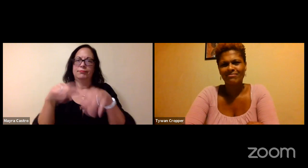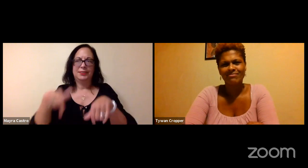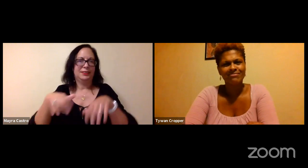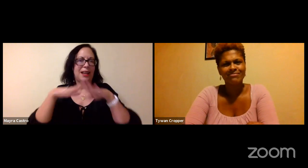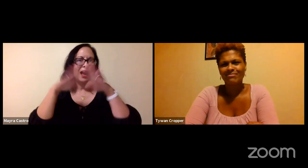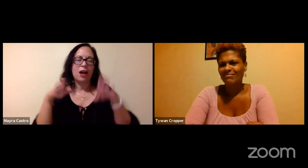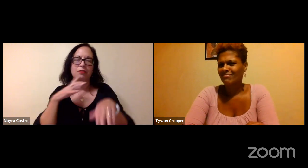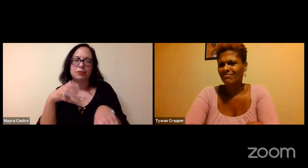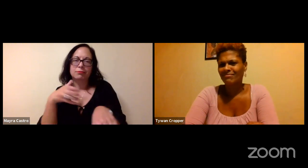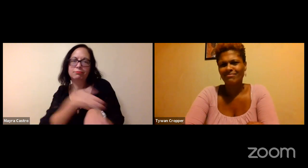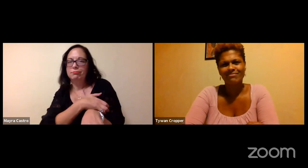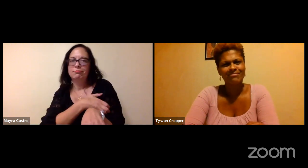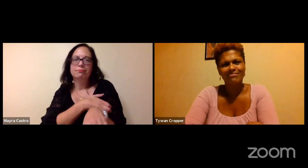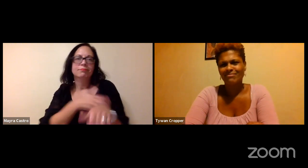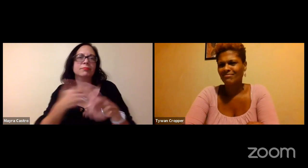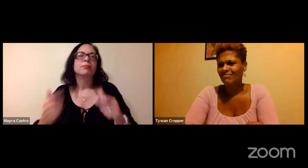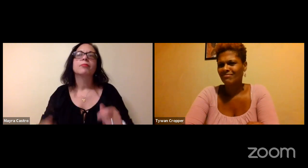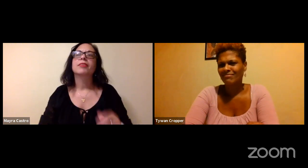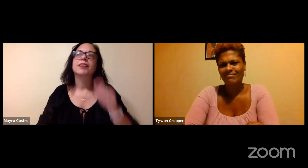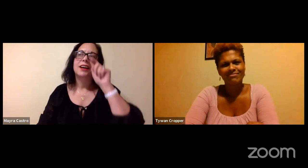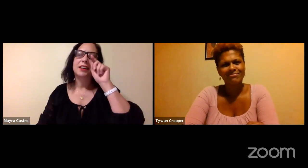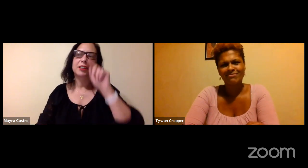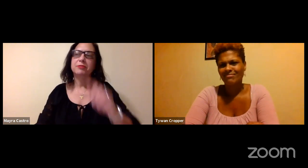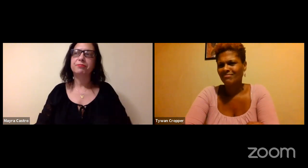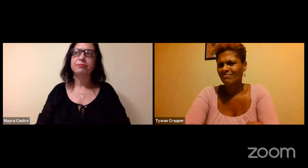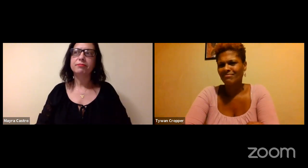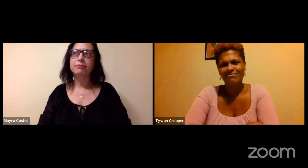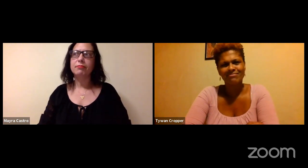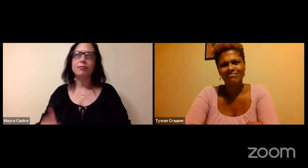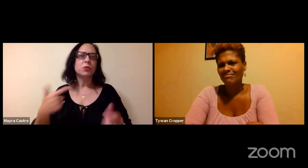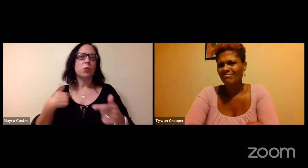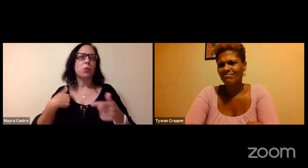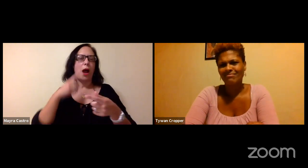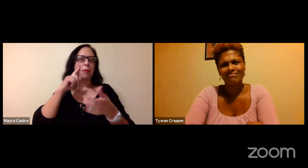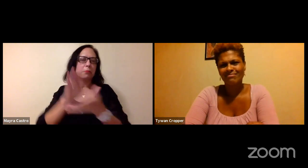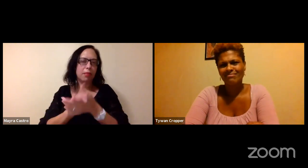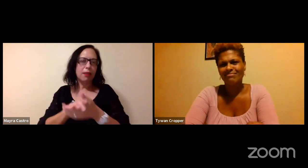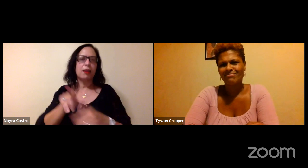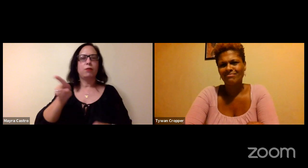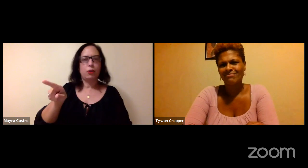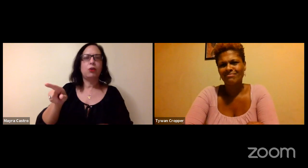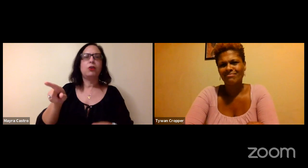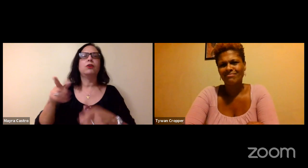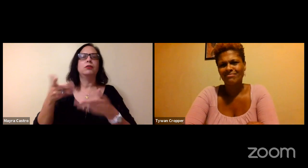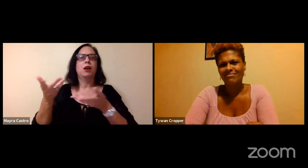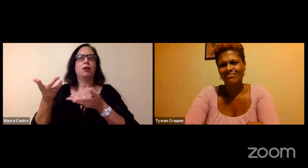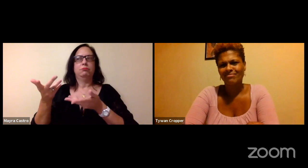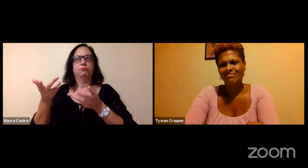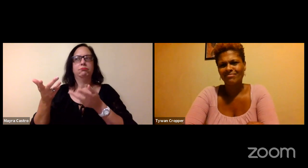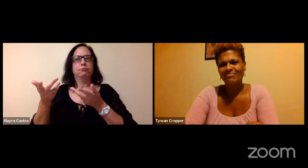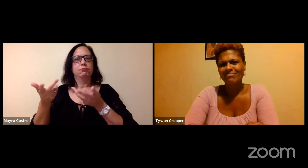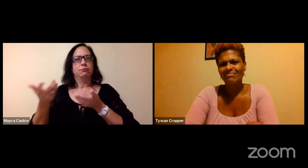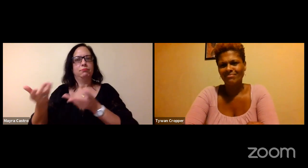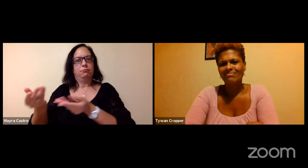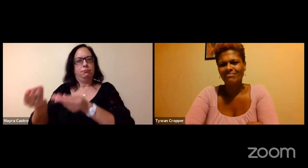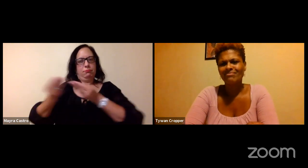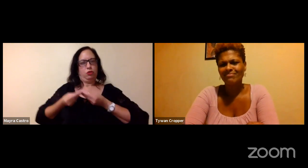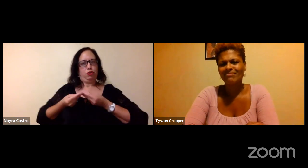children. There wasn't anything that she wouldn't do for us. We were her center of attention.